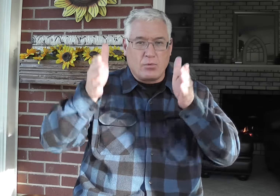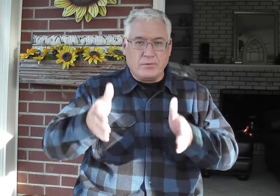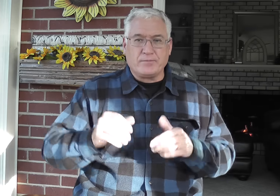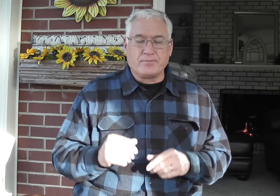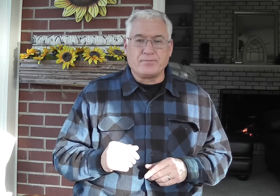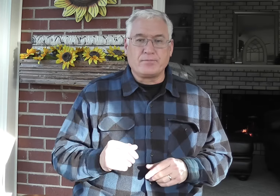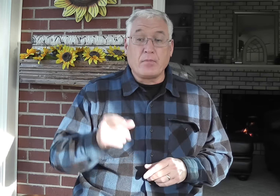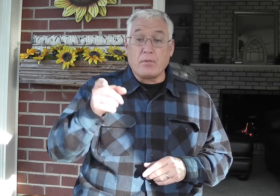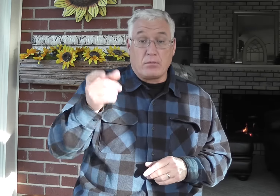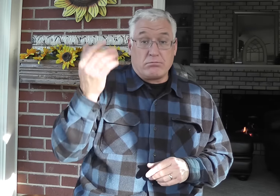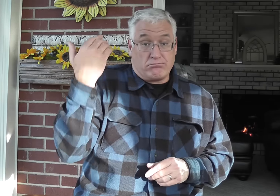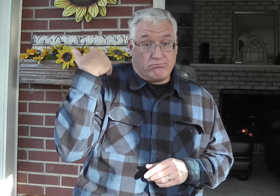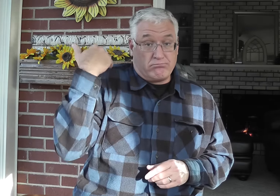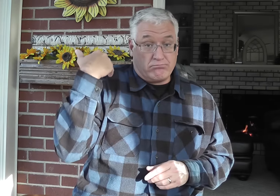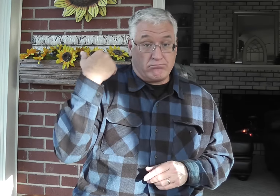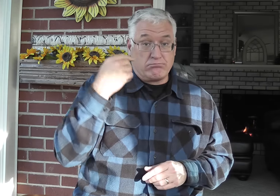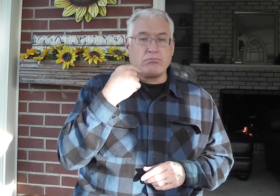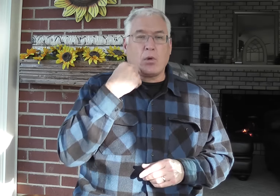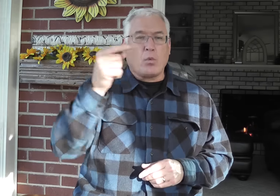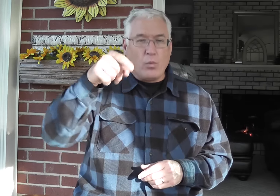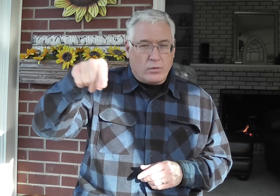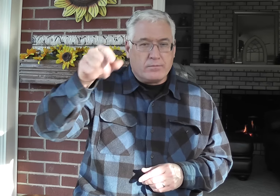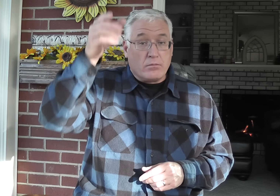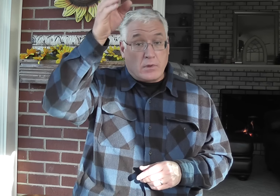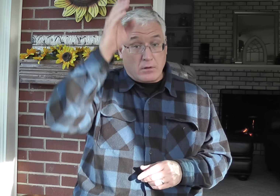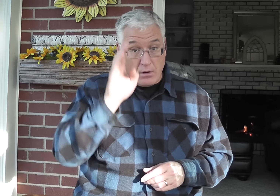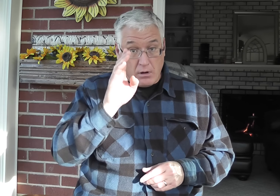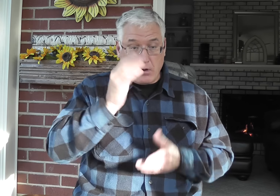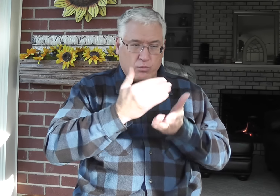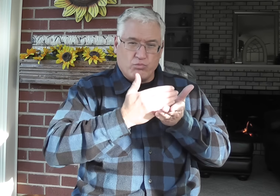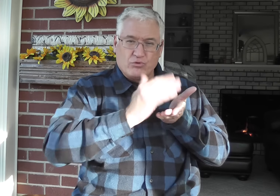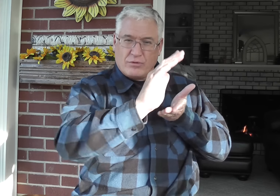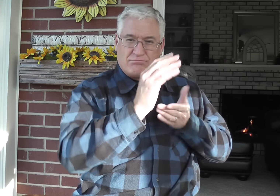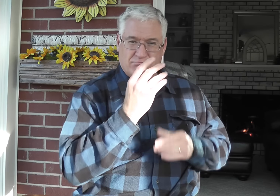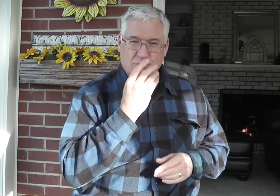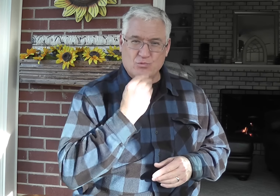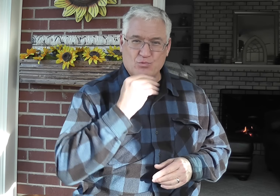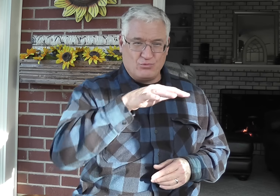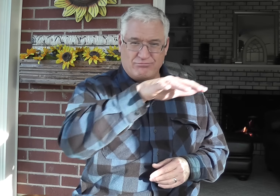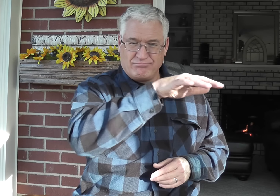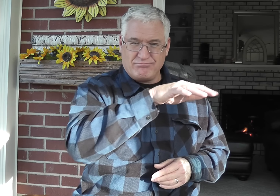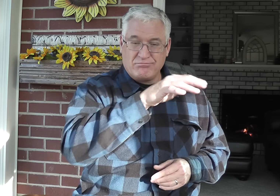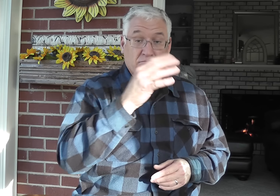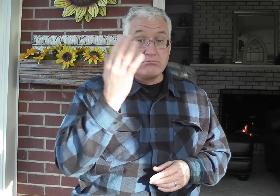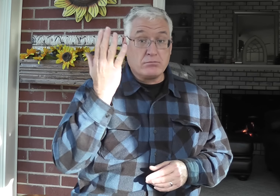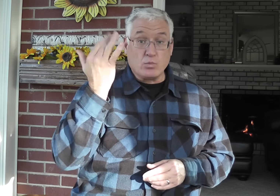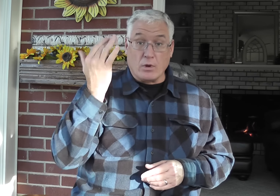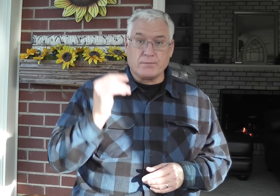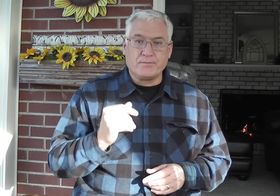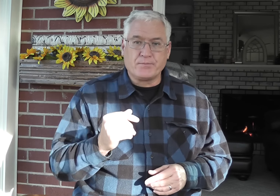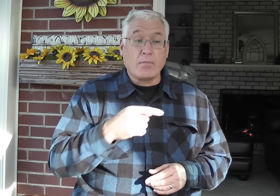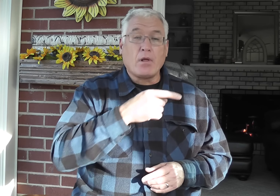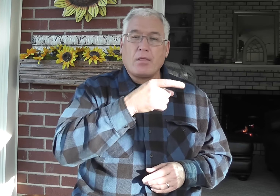Gentile Christians there. Before, God had rejected the Jews. Why?